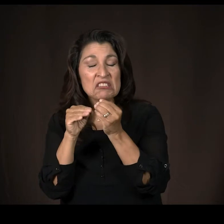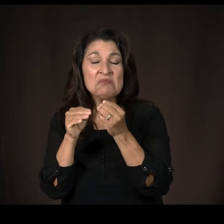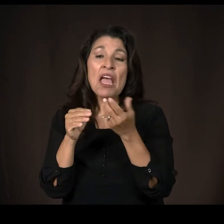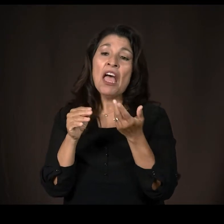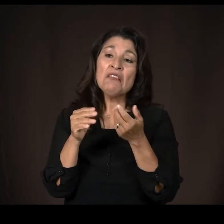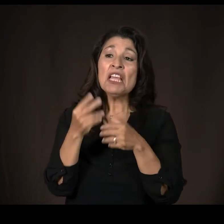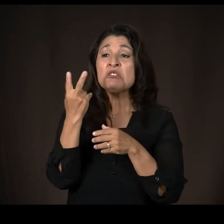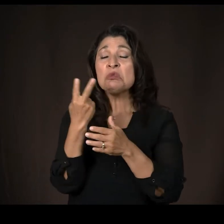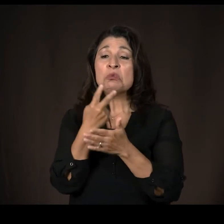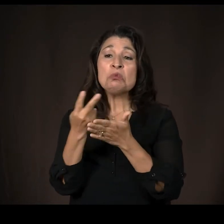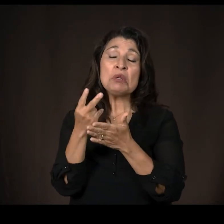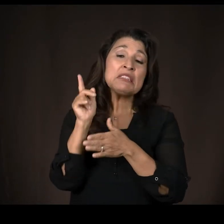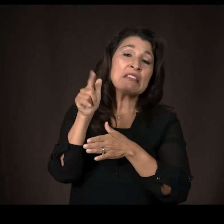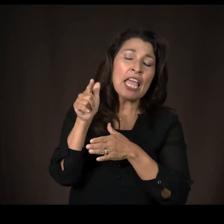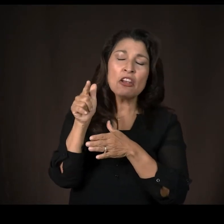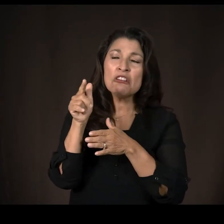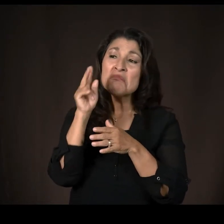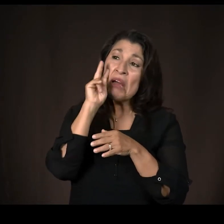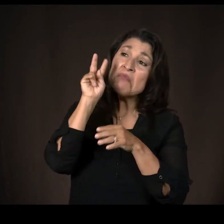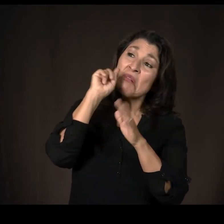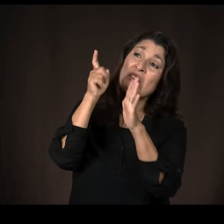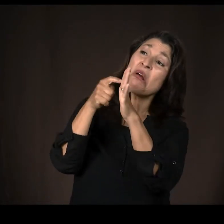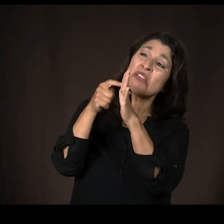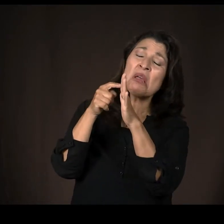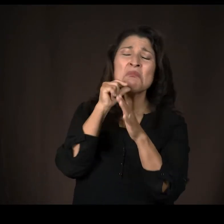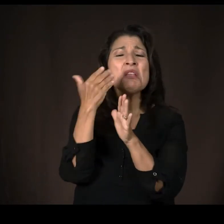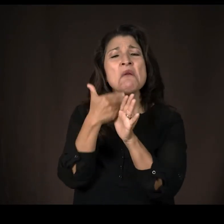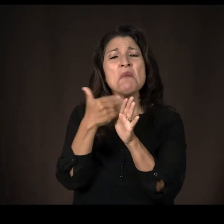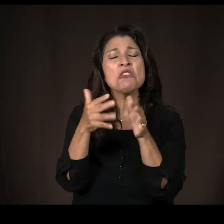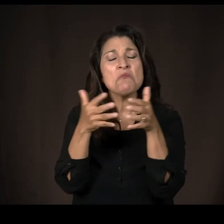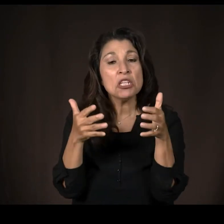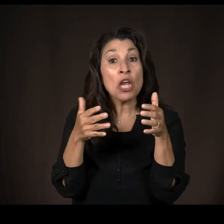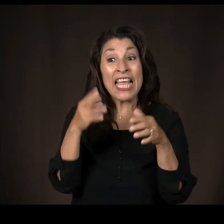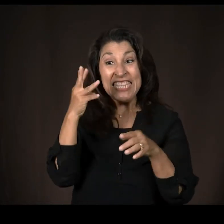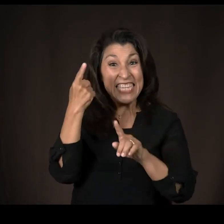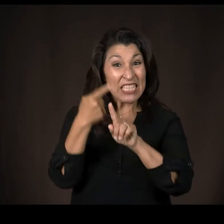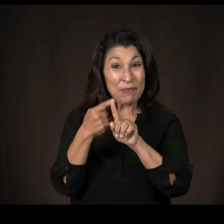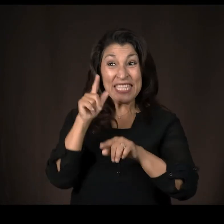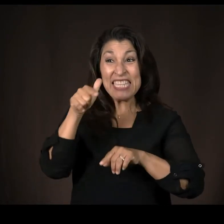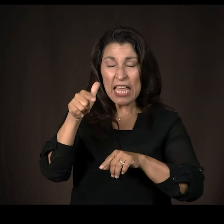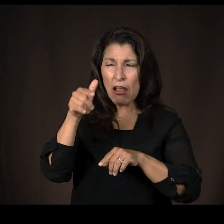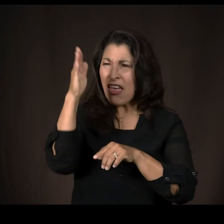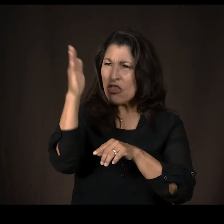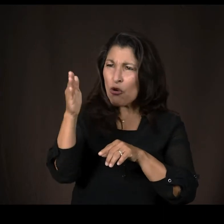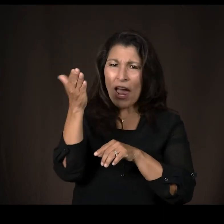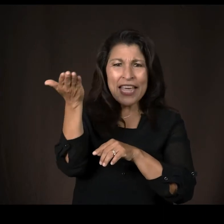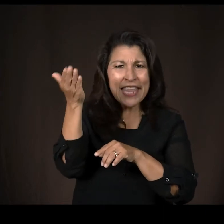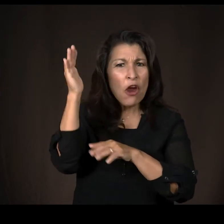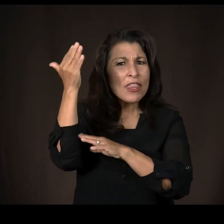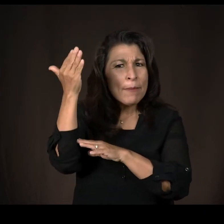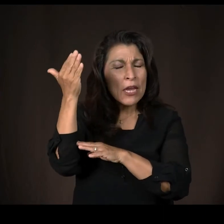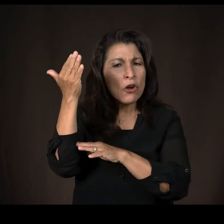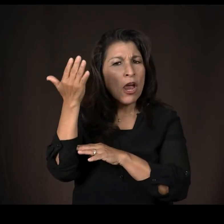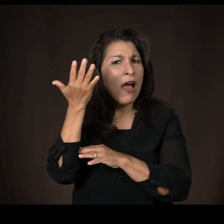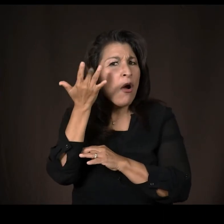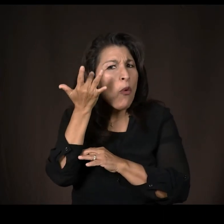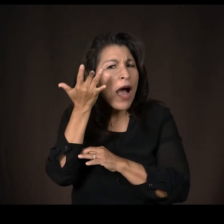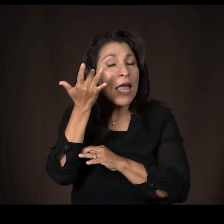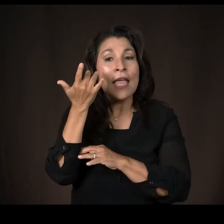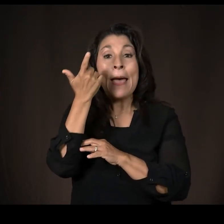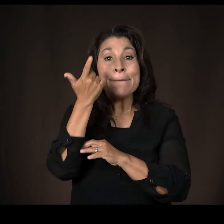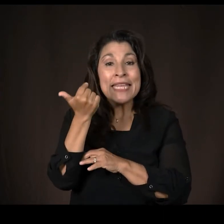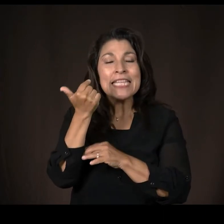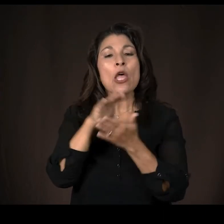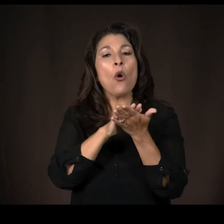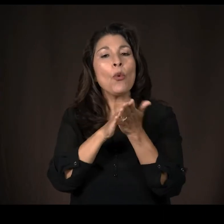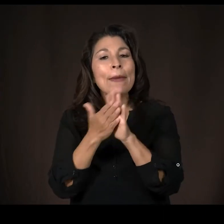later, it didn't bother me hardly at all. And 6 months later, it was still there. Why? Because we become comfortable with